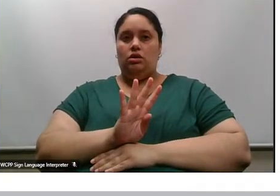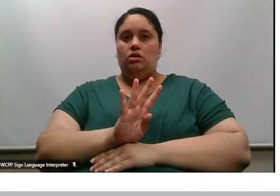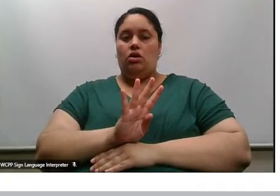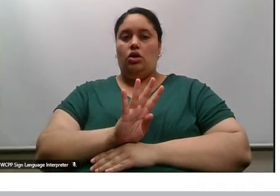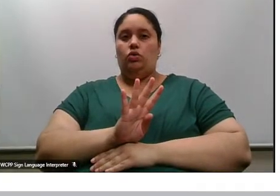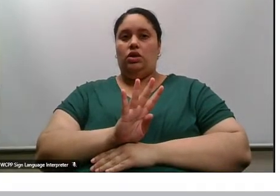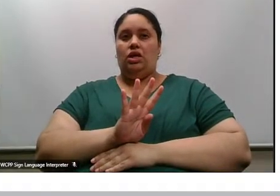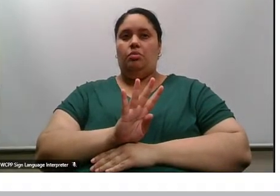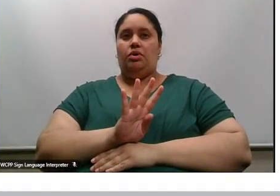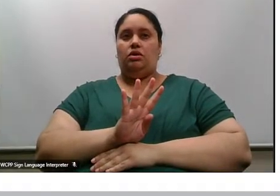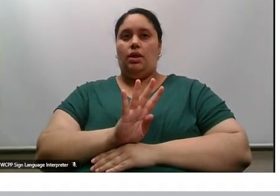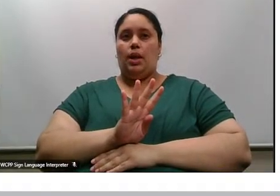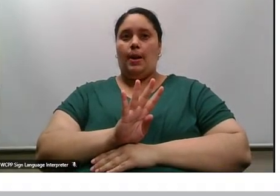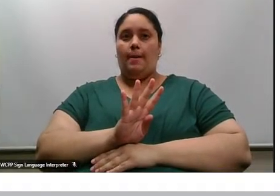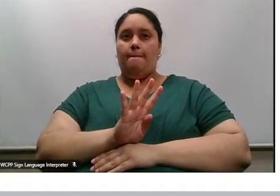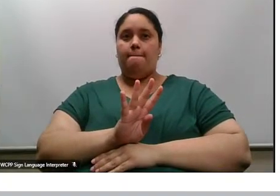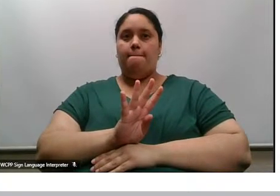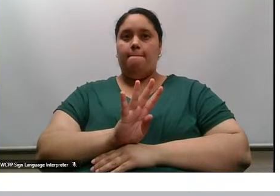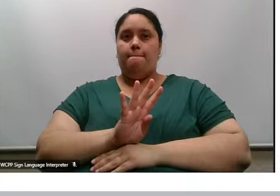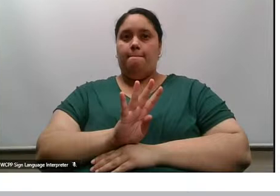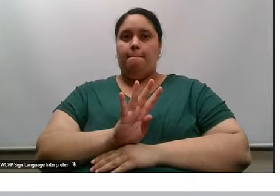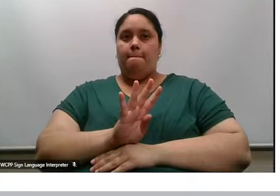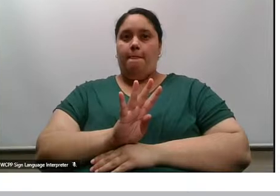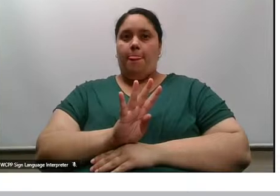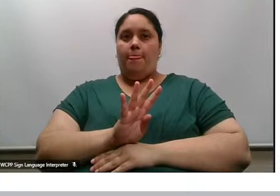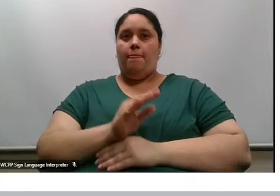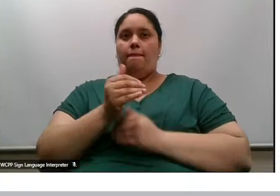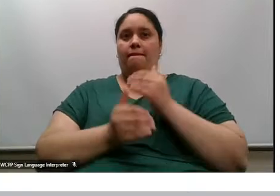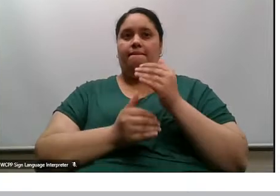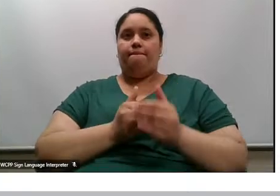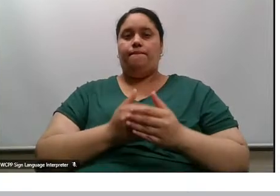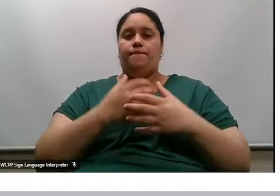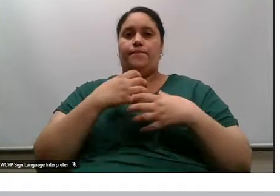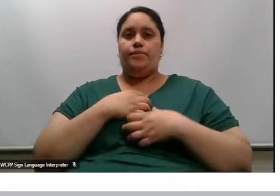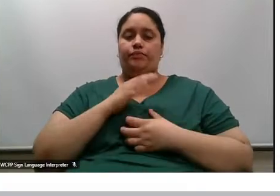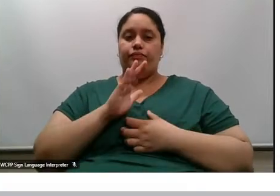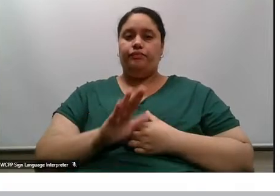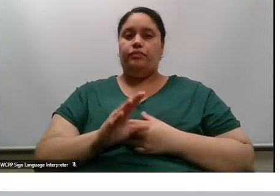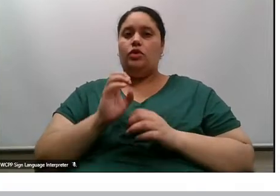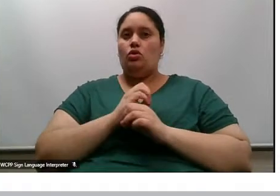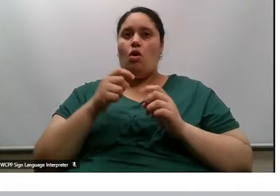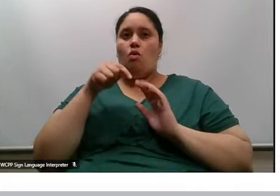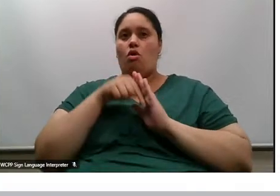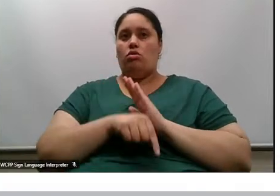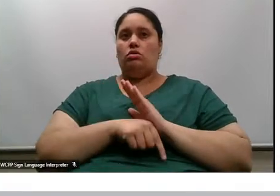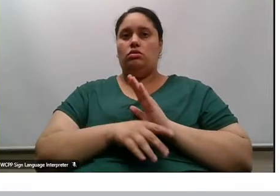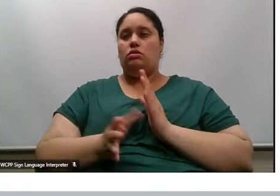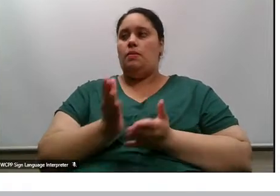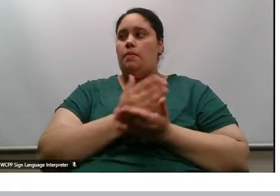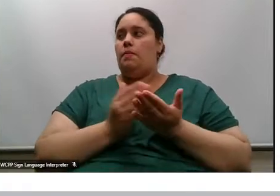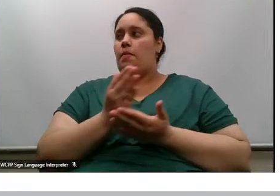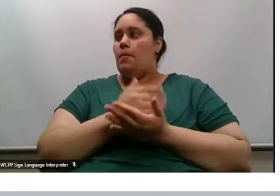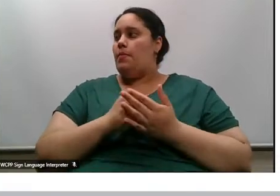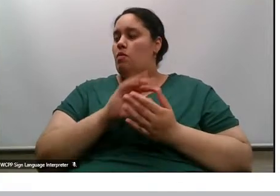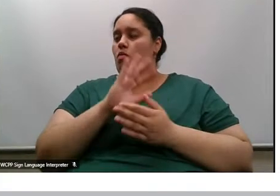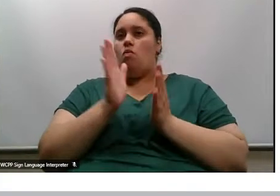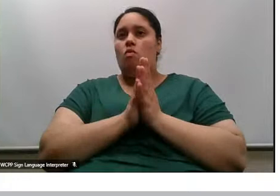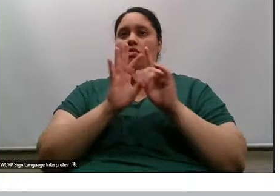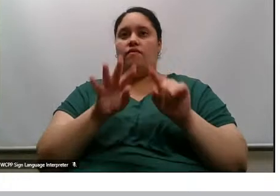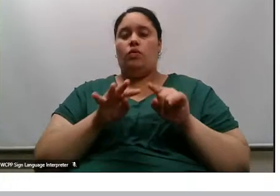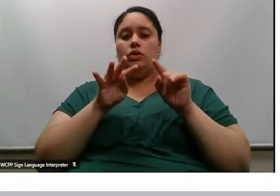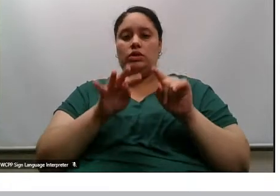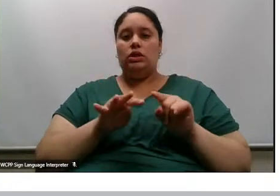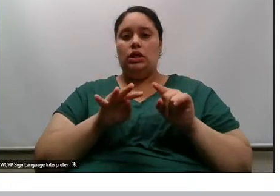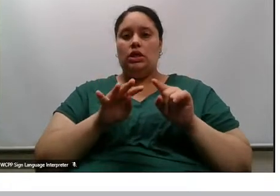of where they are, their status in the process, you'll see that no losses were incurred on all 14. And then